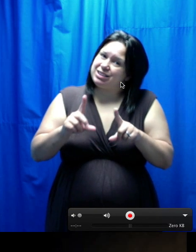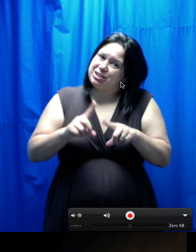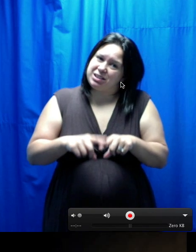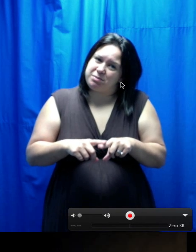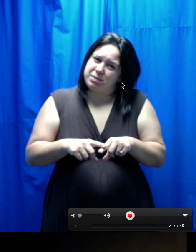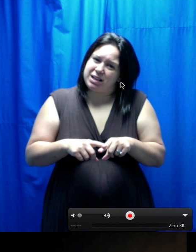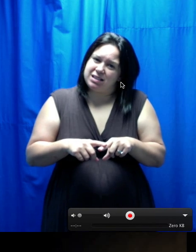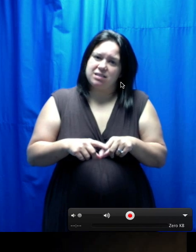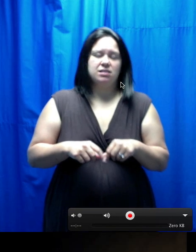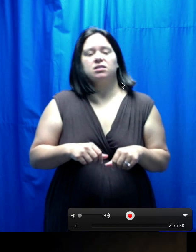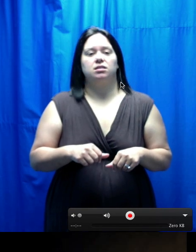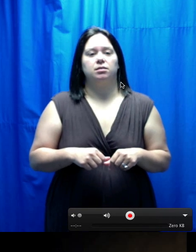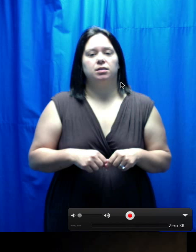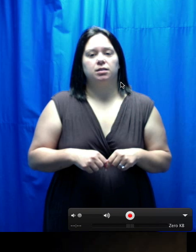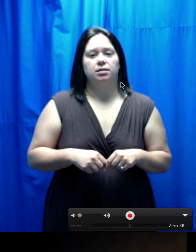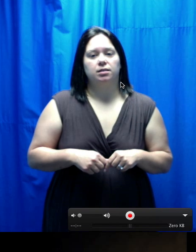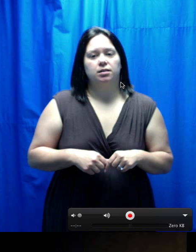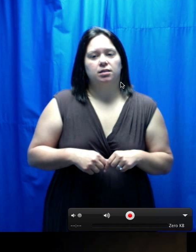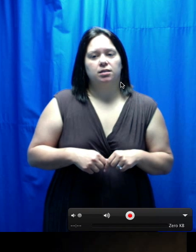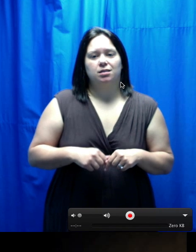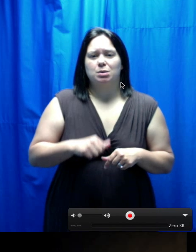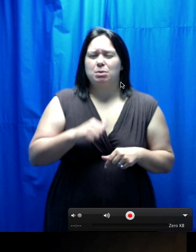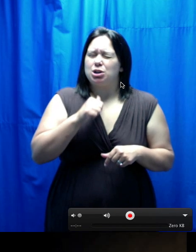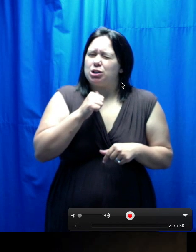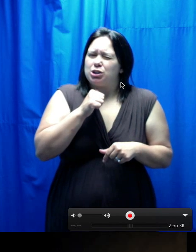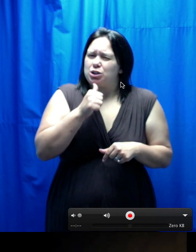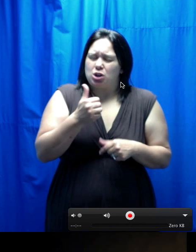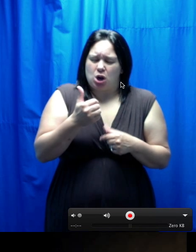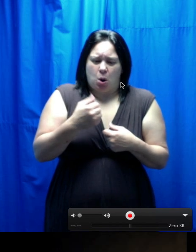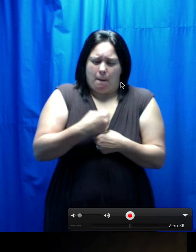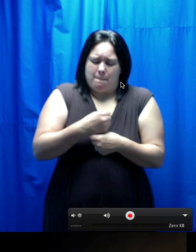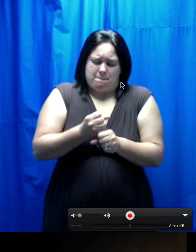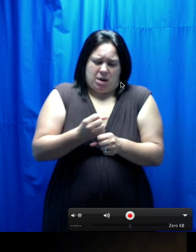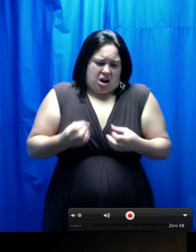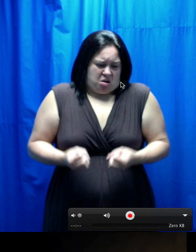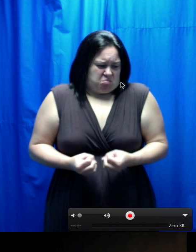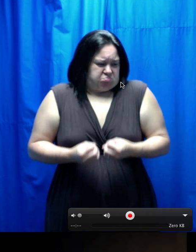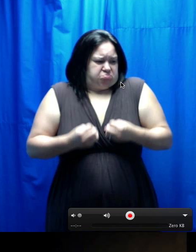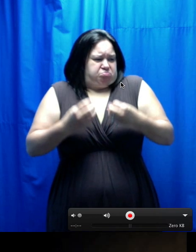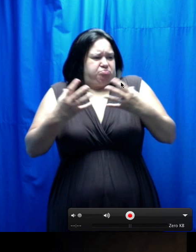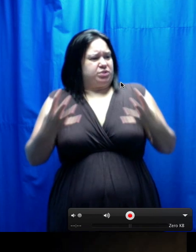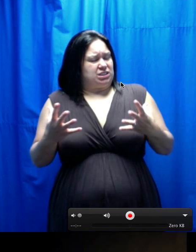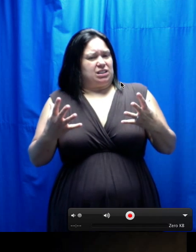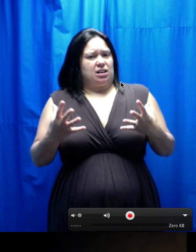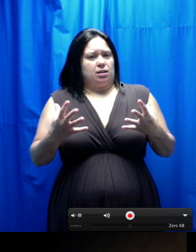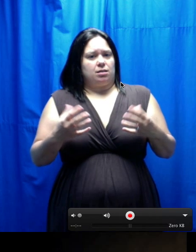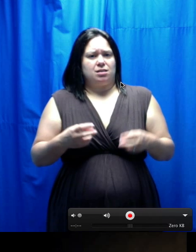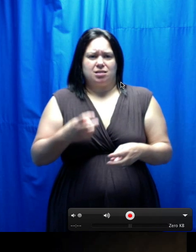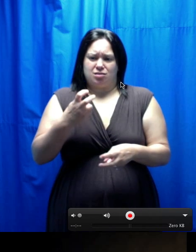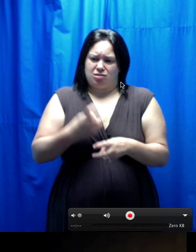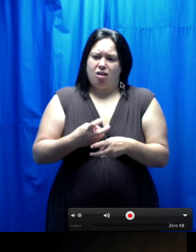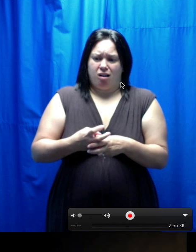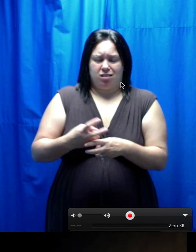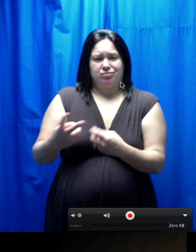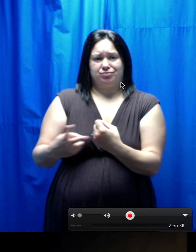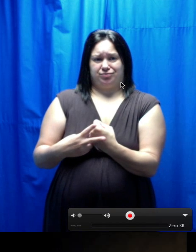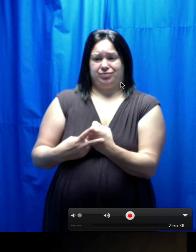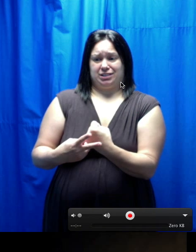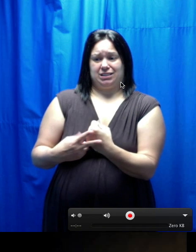you do not want to run out. But also, do not make too much because, as mentioned, paint is difficult to store